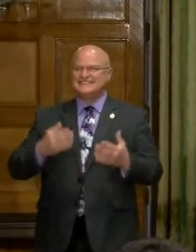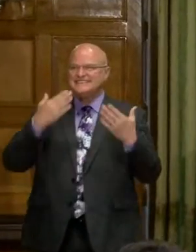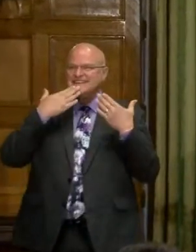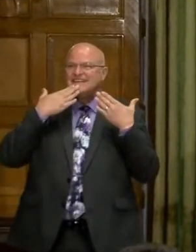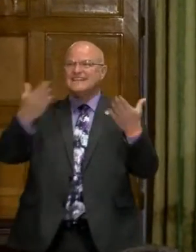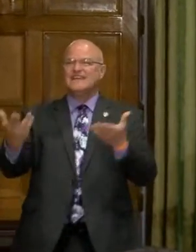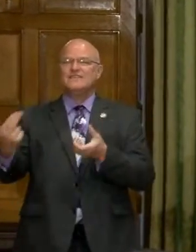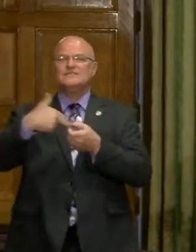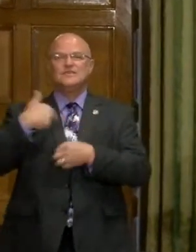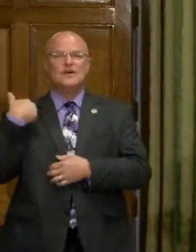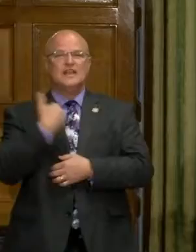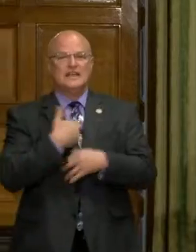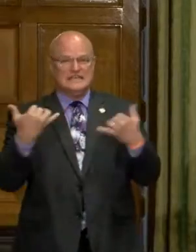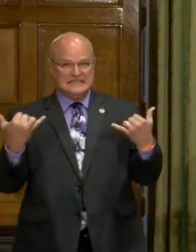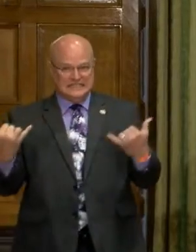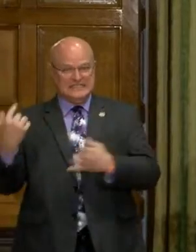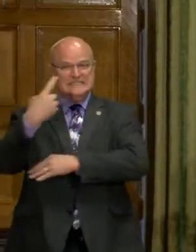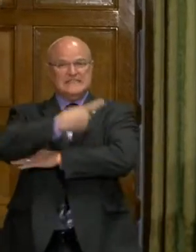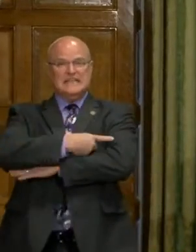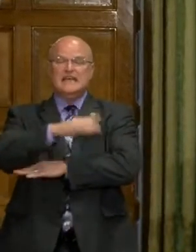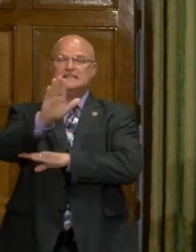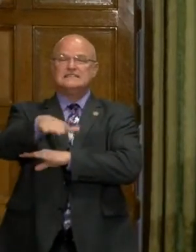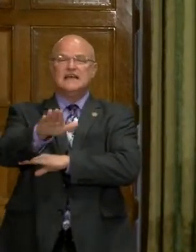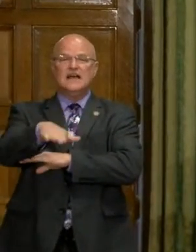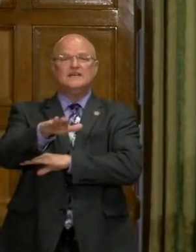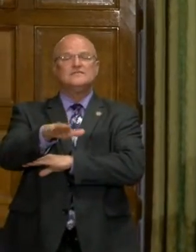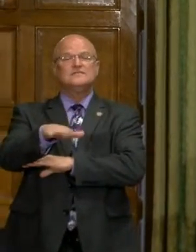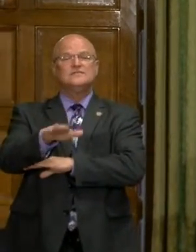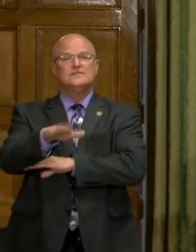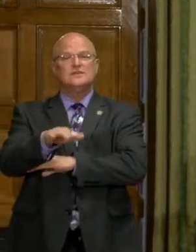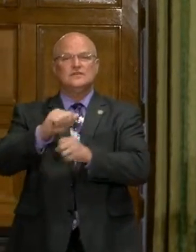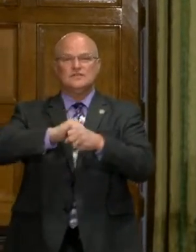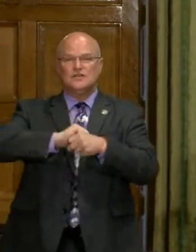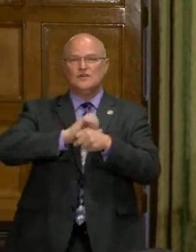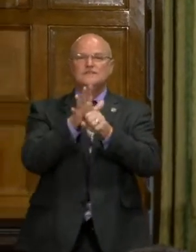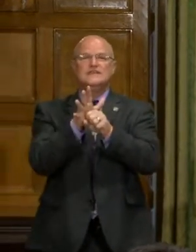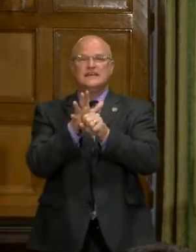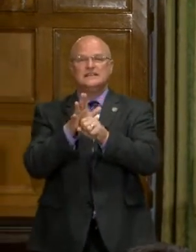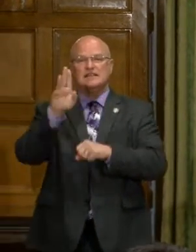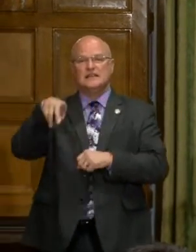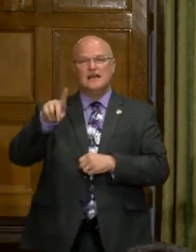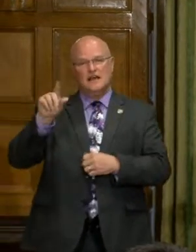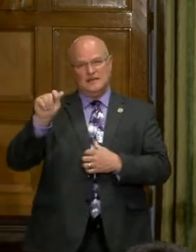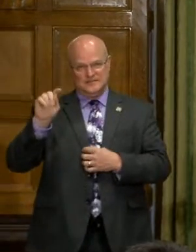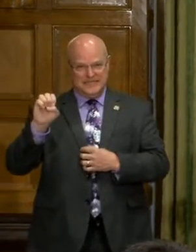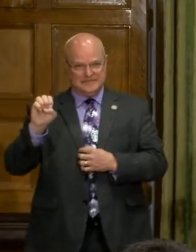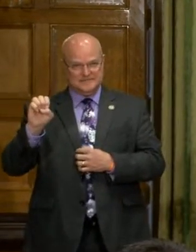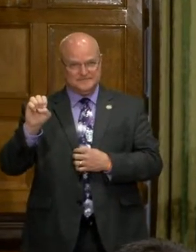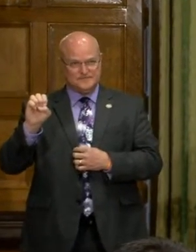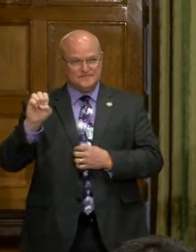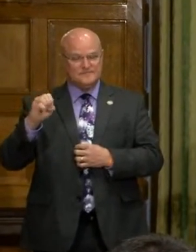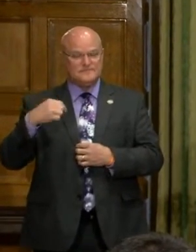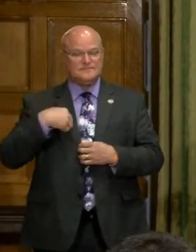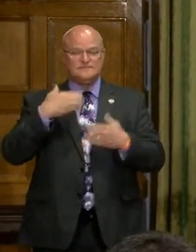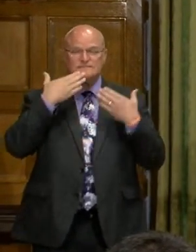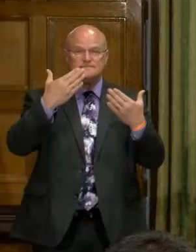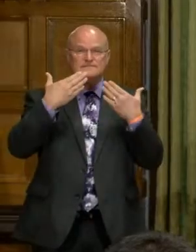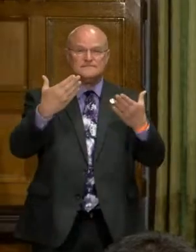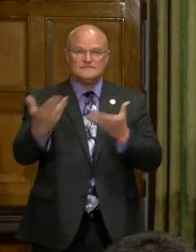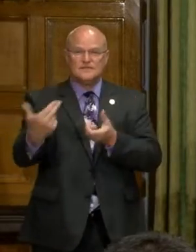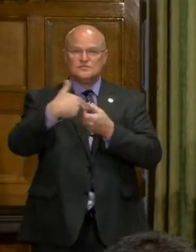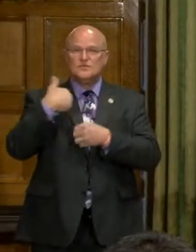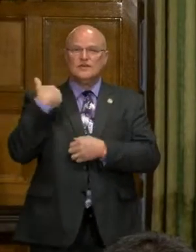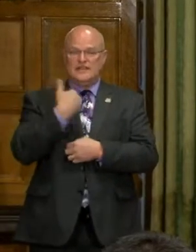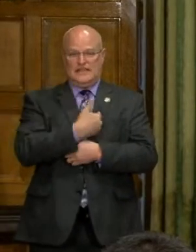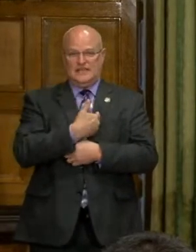Thank you for joining me for today's afternoon COVID-19 update. I appreciate you joining